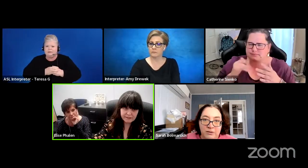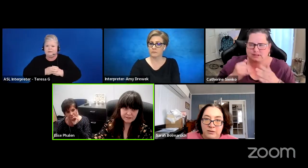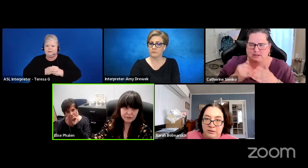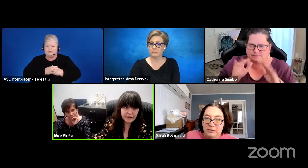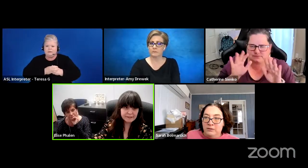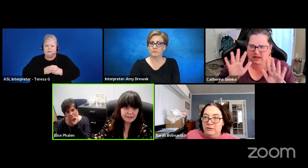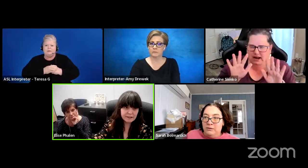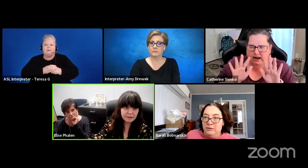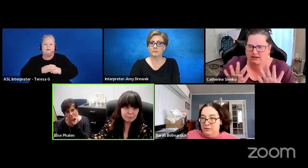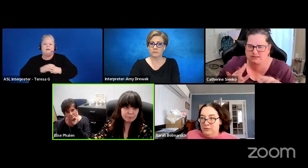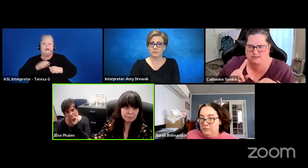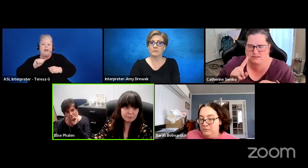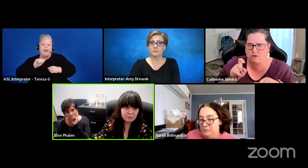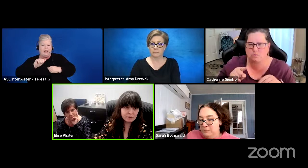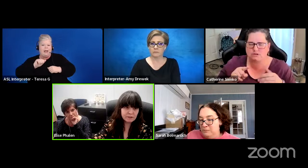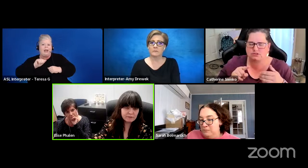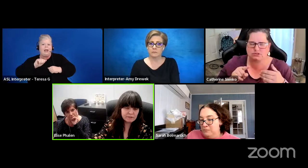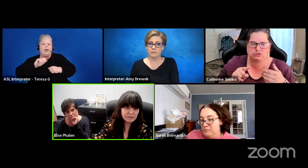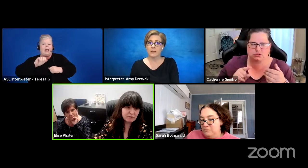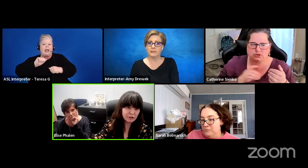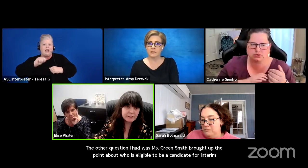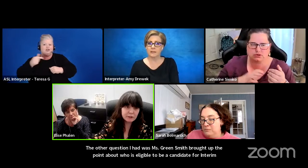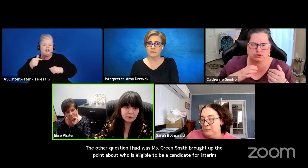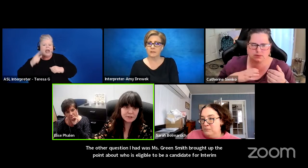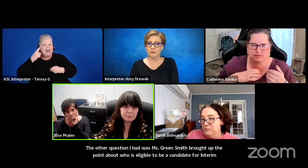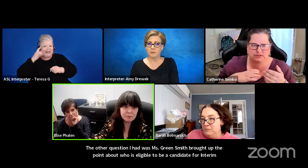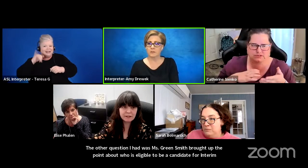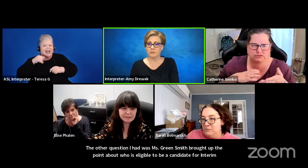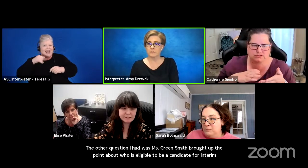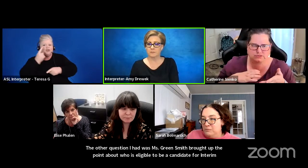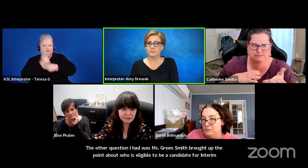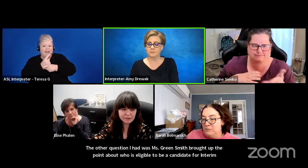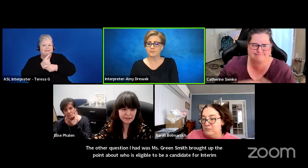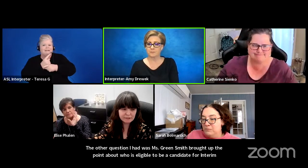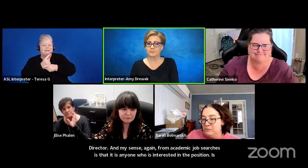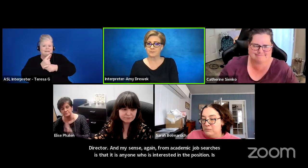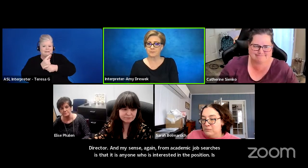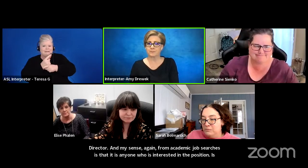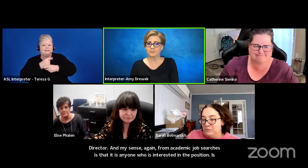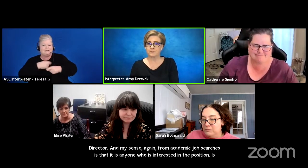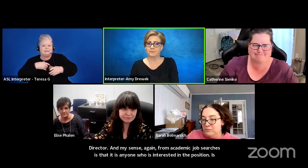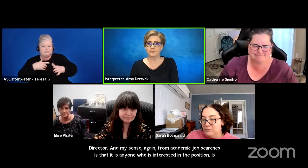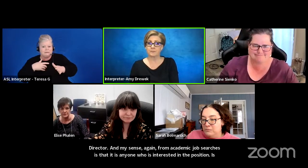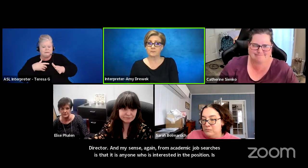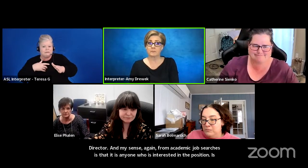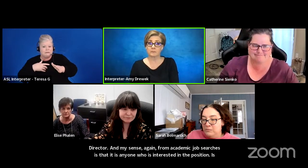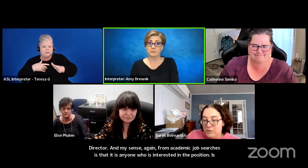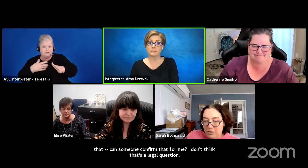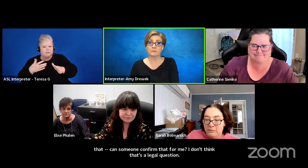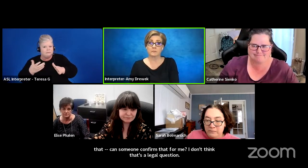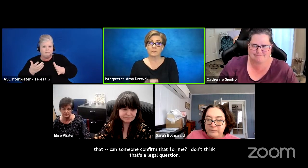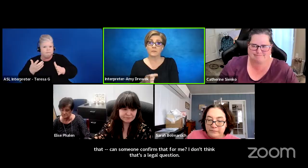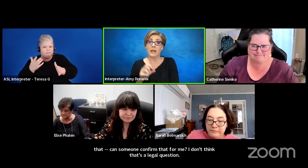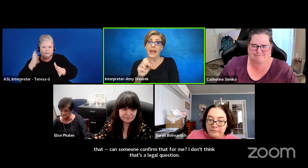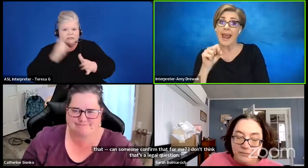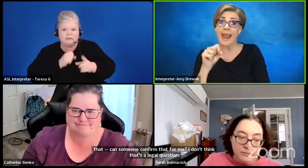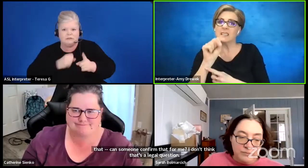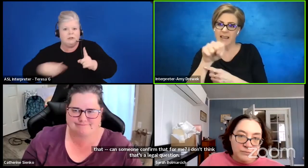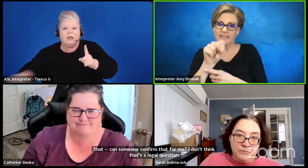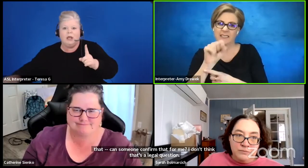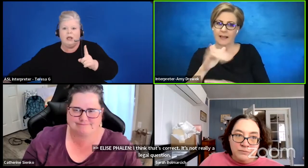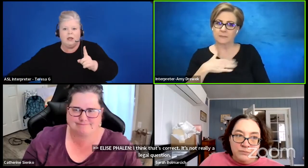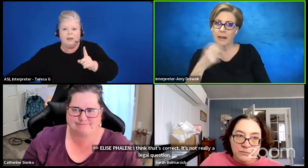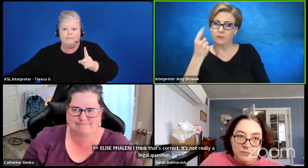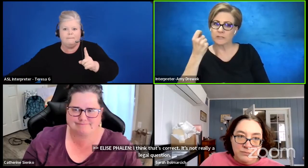I think that's correct. It's not fully legal That's question. an but excellent that's my question. understanding. Okay.